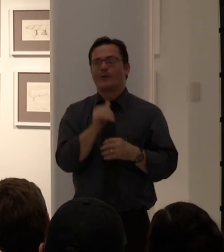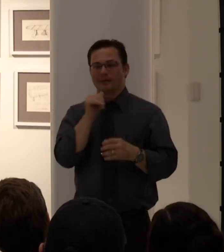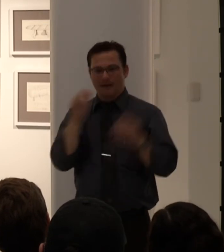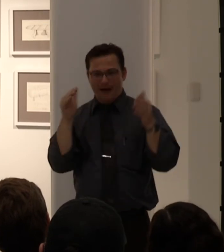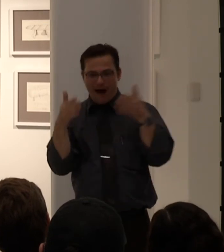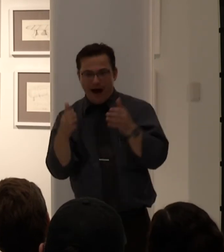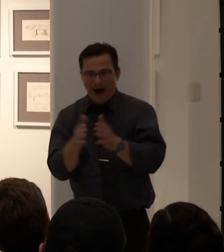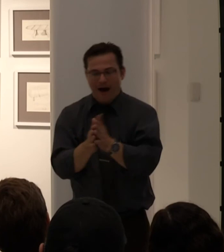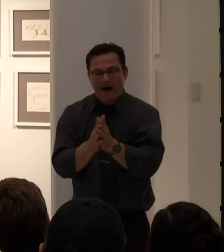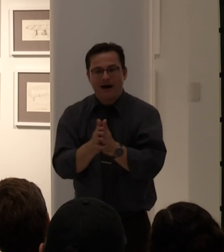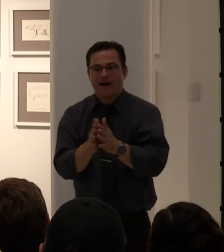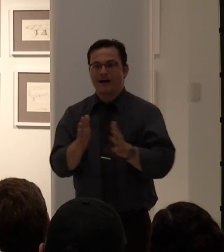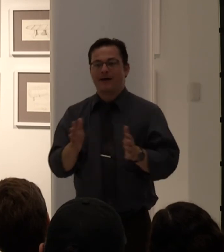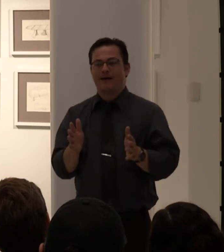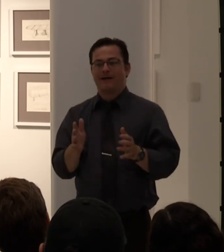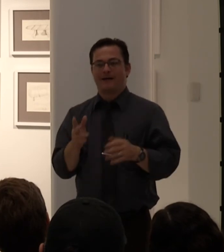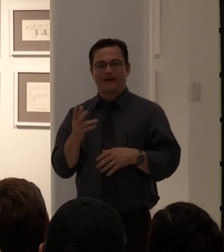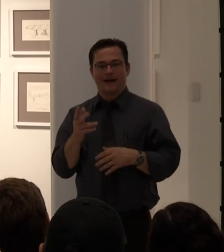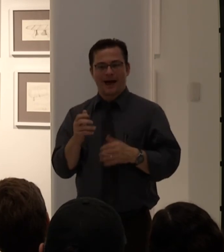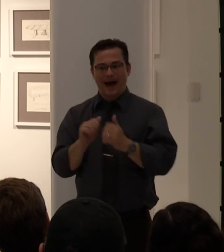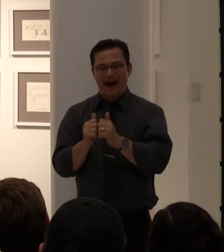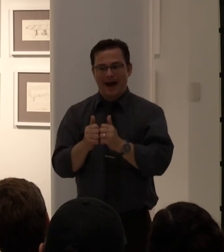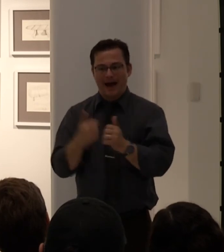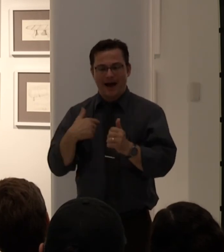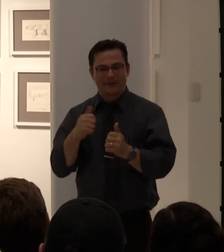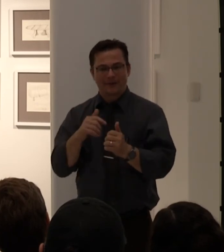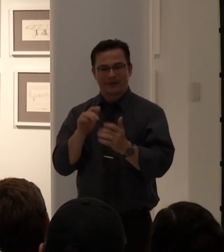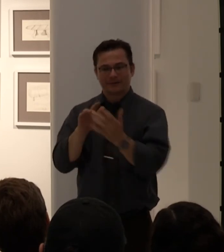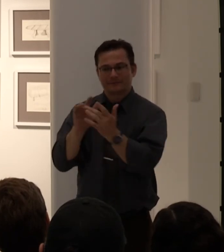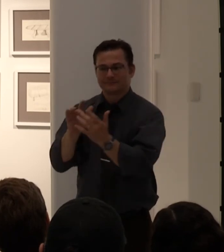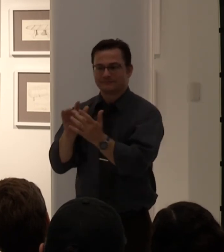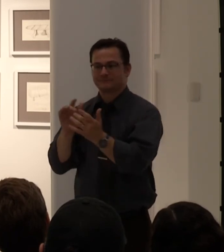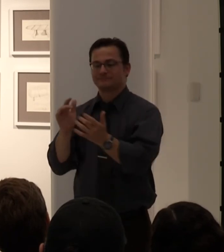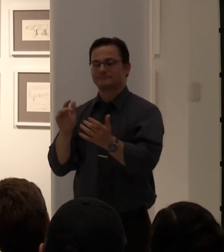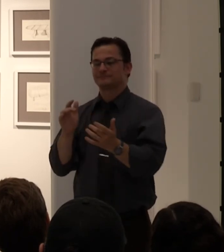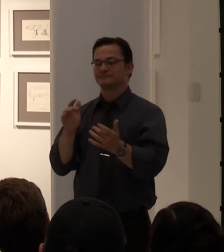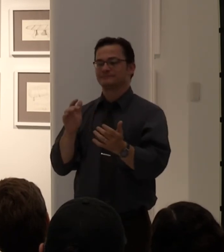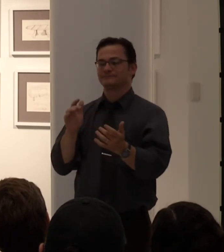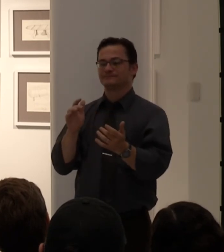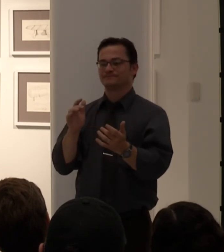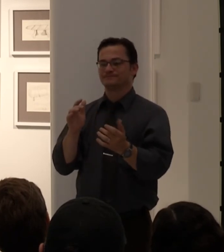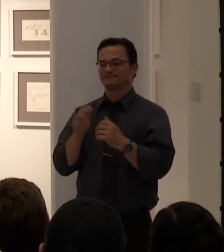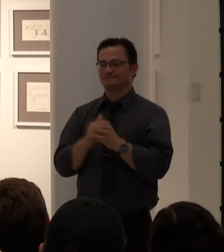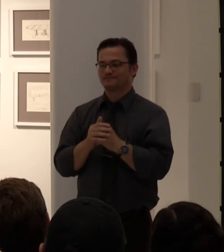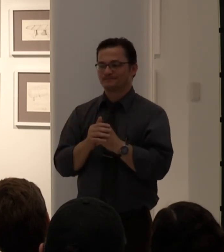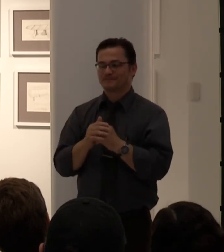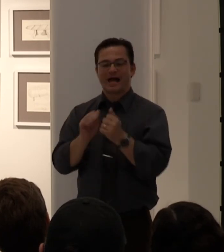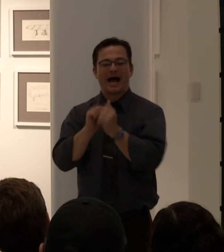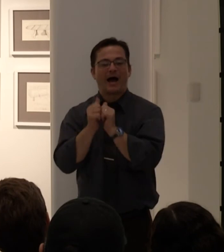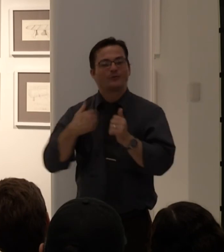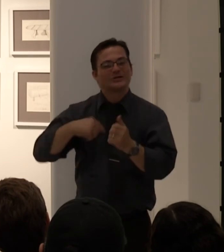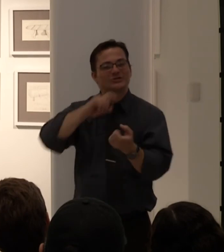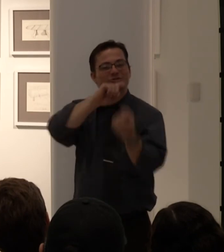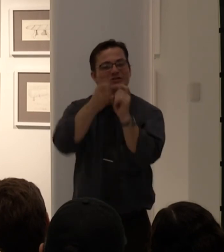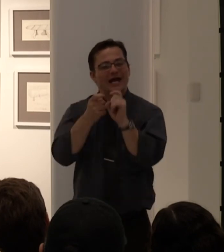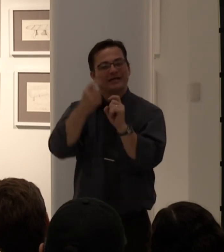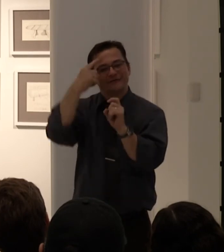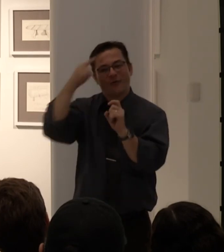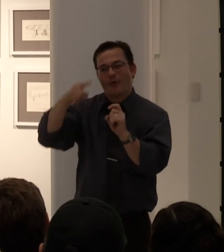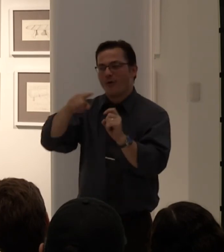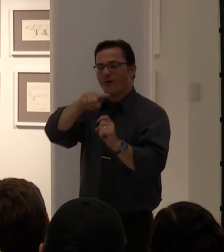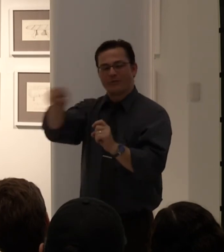to say, hey, is it, how do we reach, how do we change for a